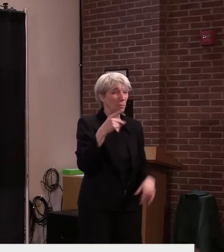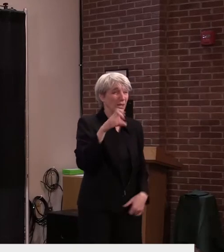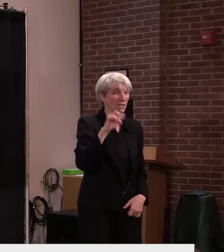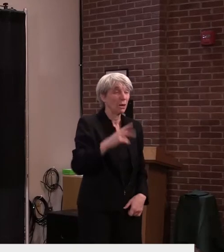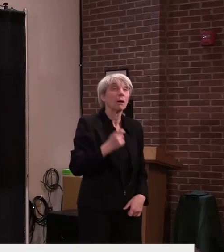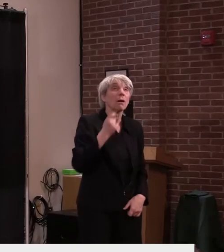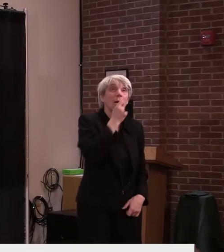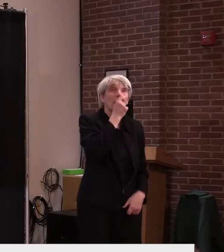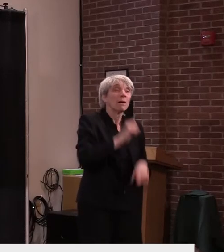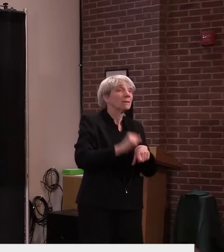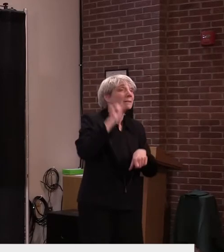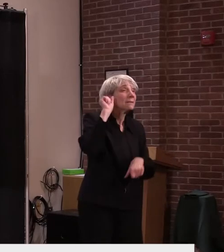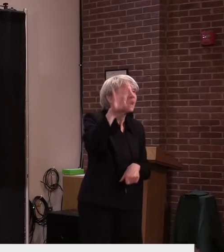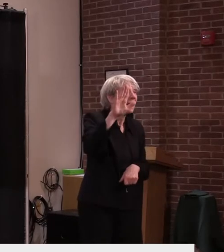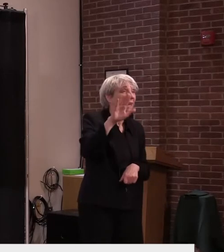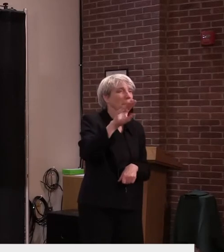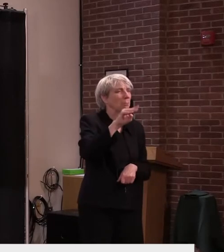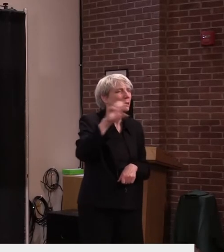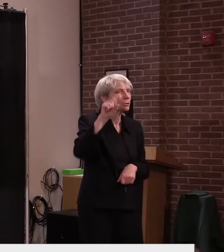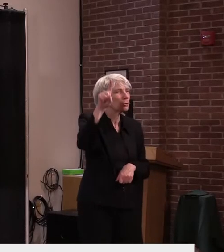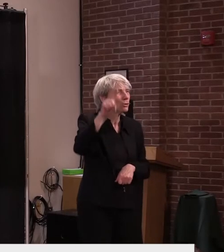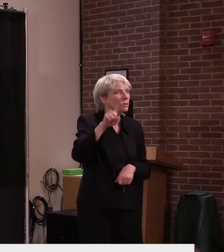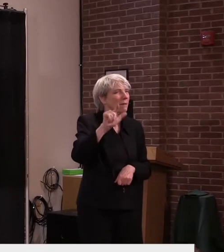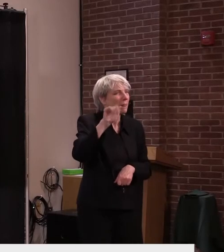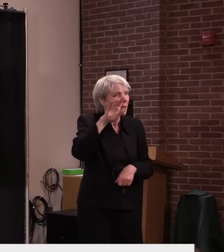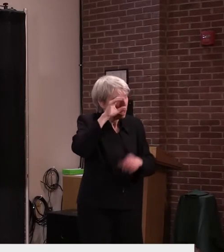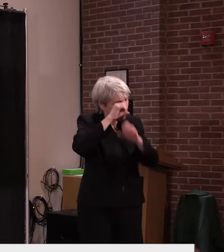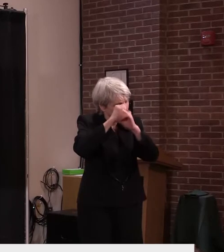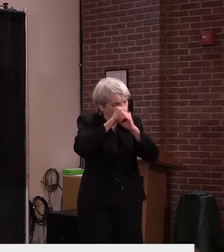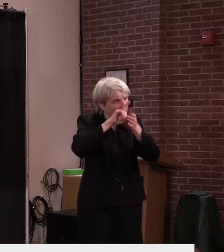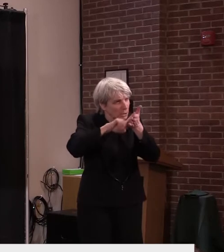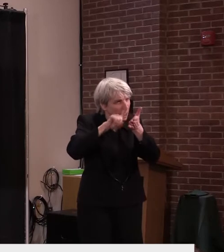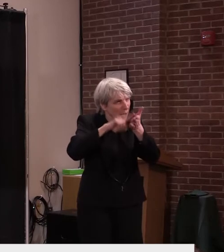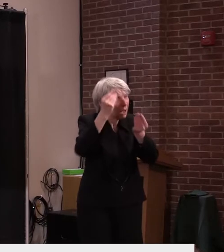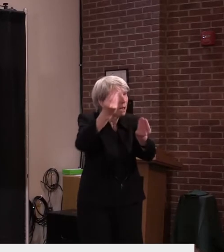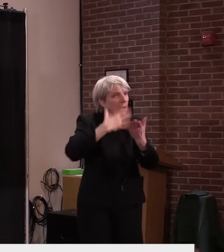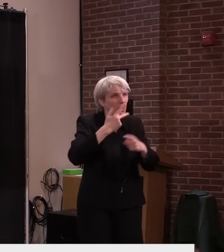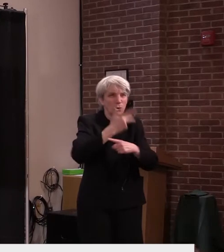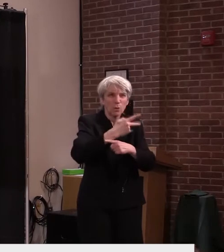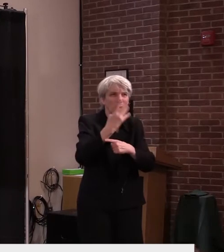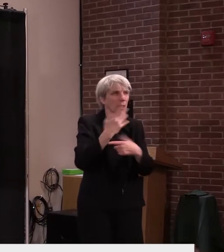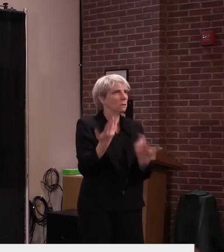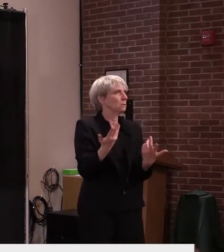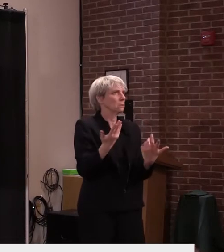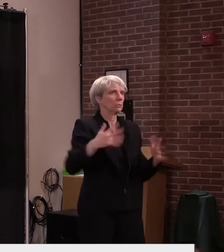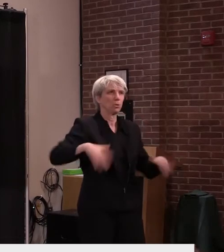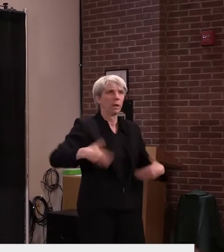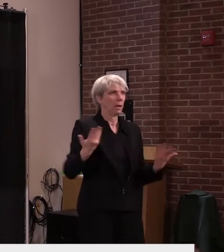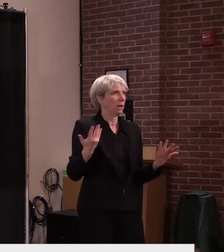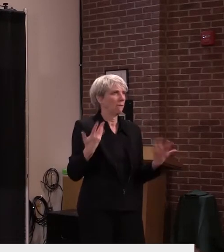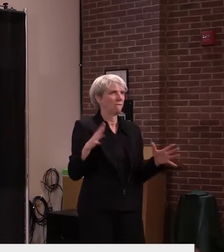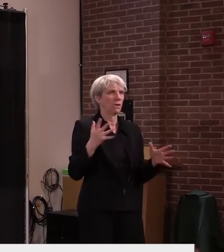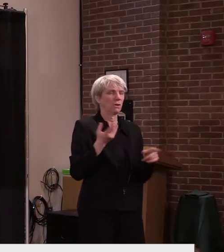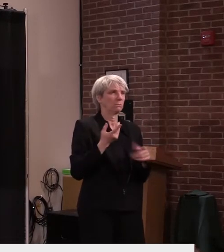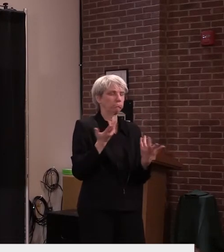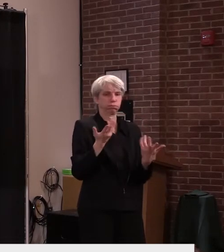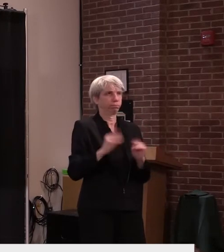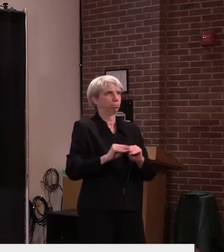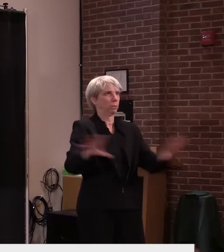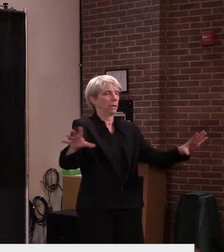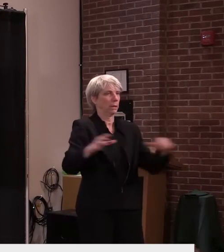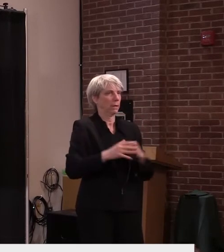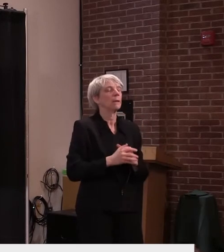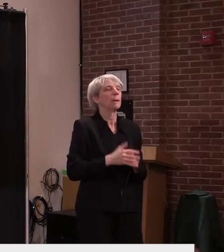setting. We believe PCR surveillance testing has lost much of its value. Moving to an